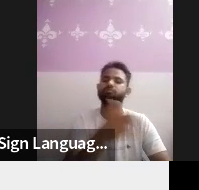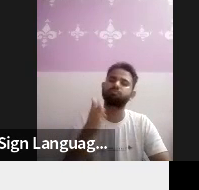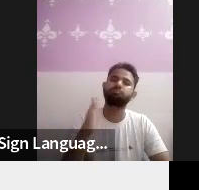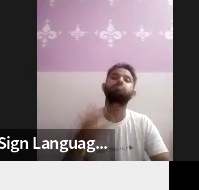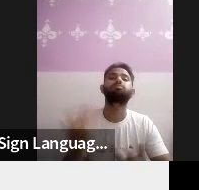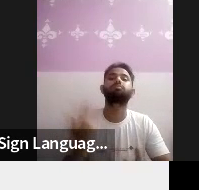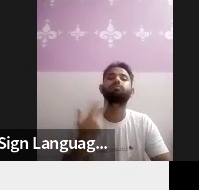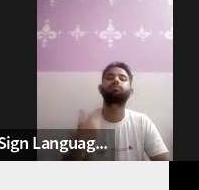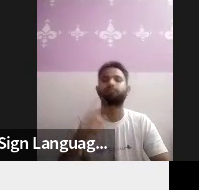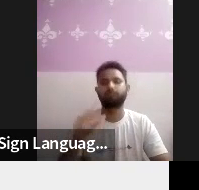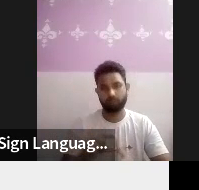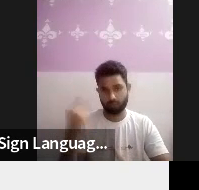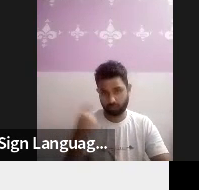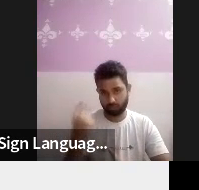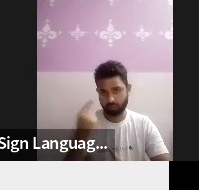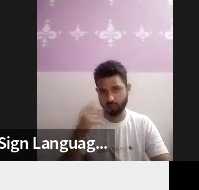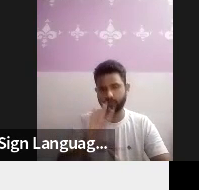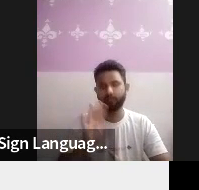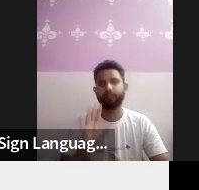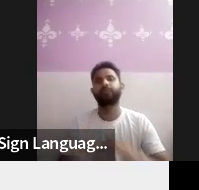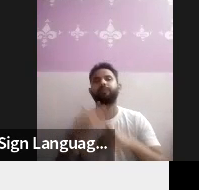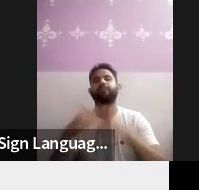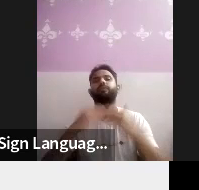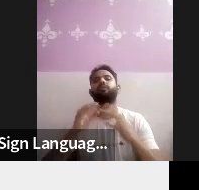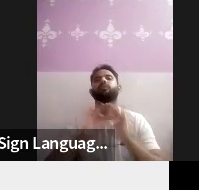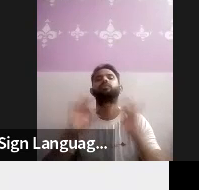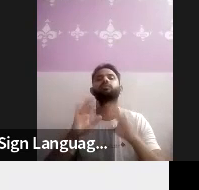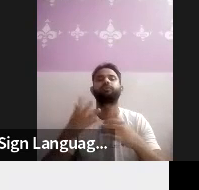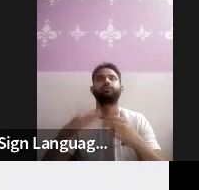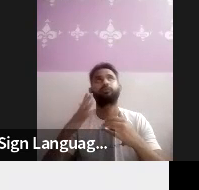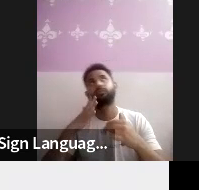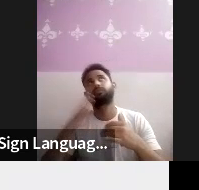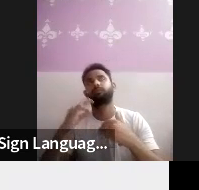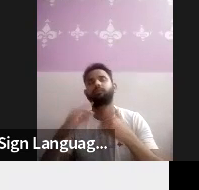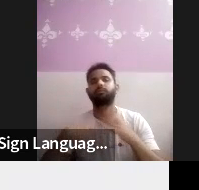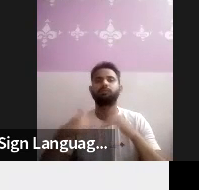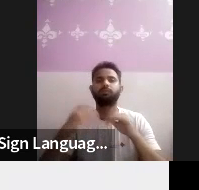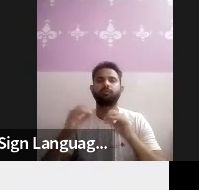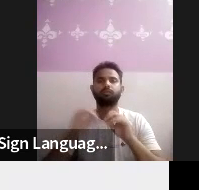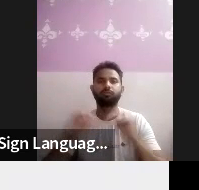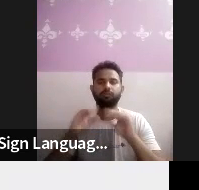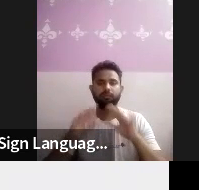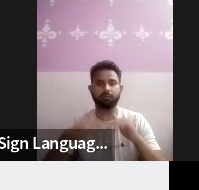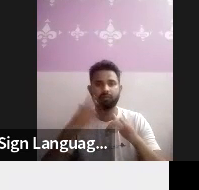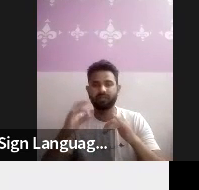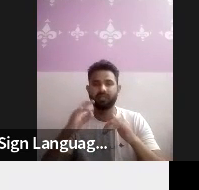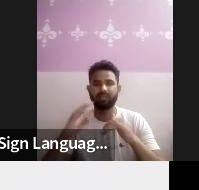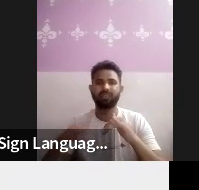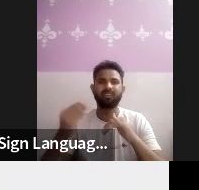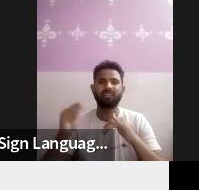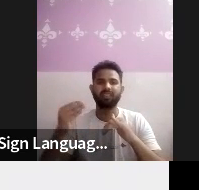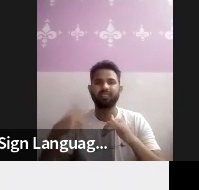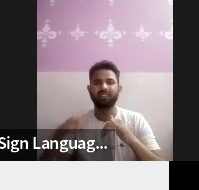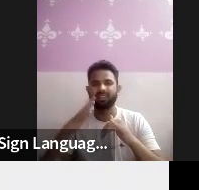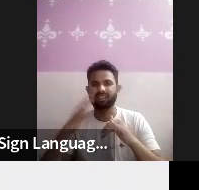the photo, and as you can see, there is no step. So that is step-free. Walaikum salam. Ta